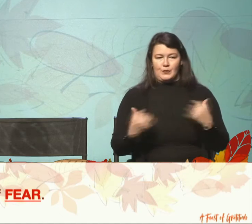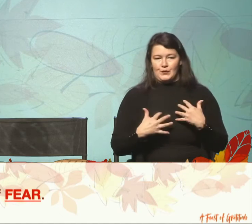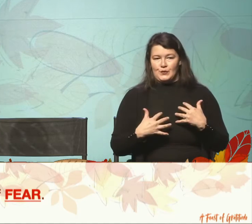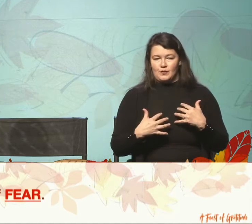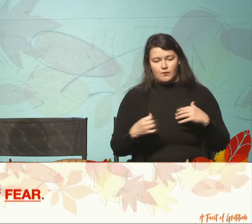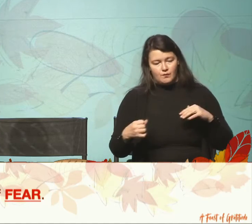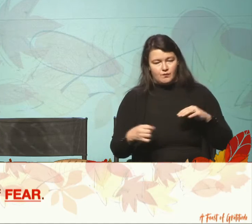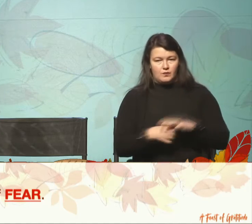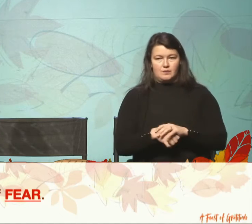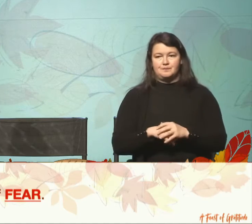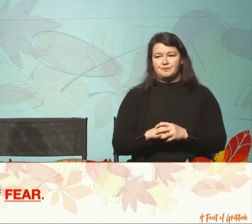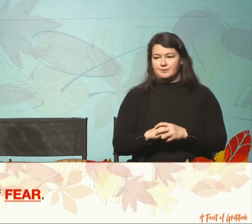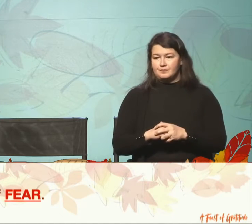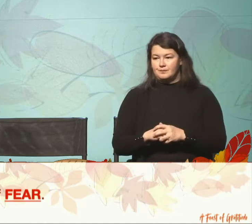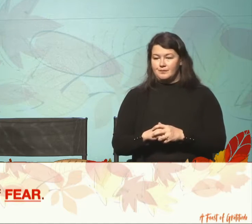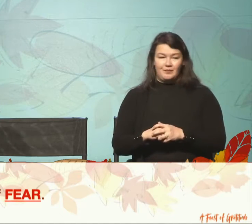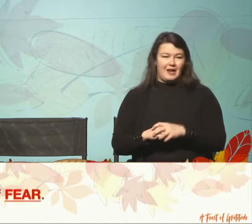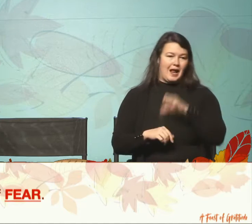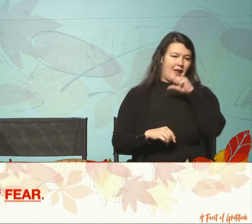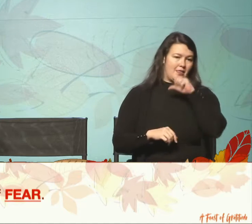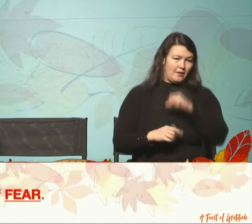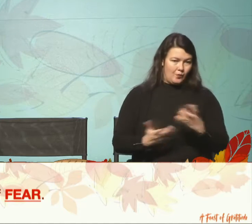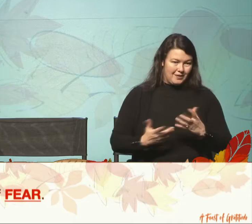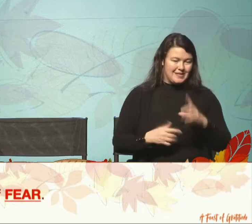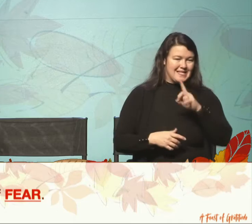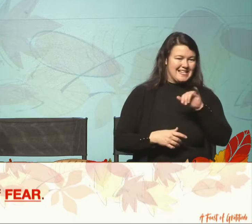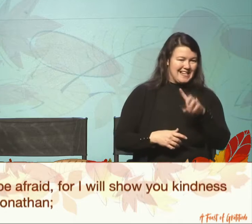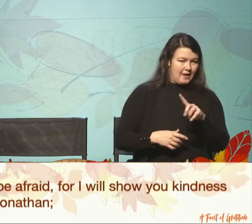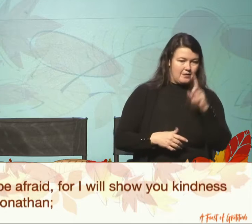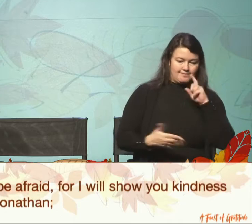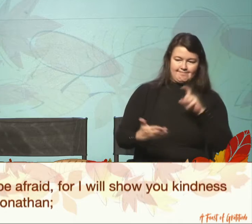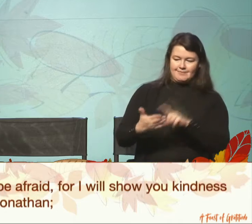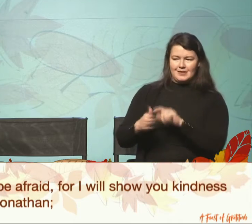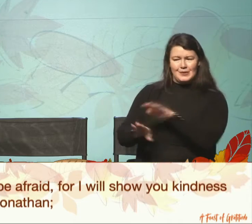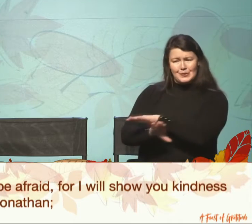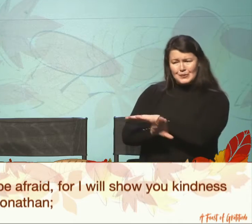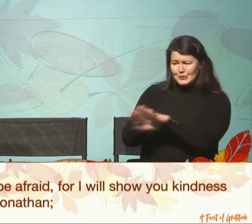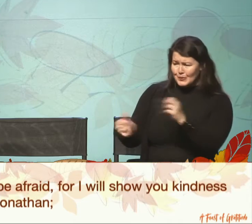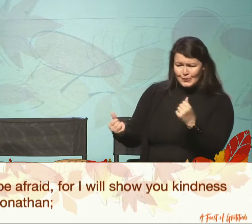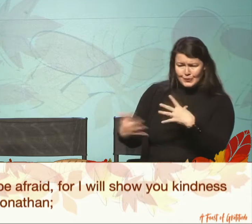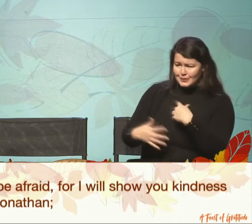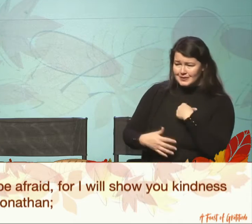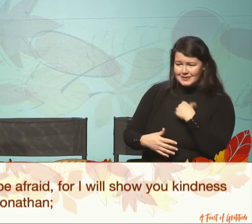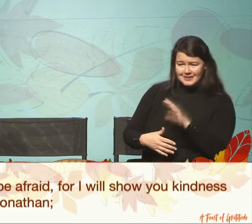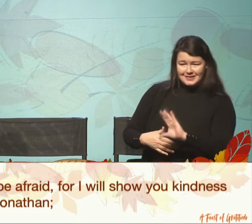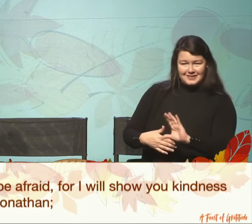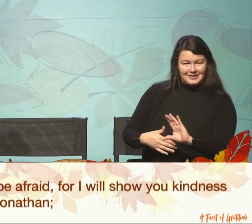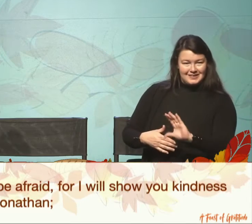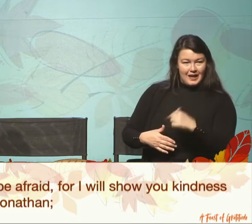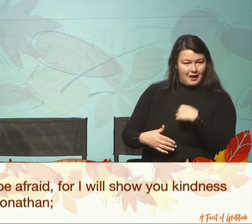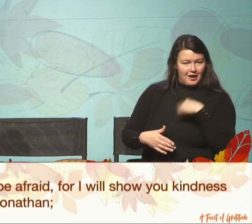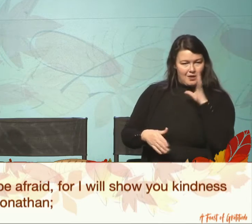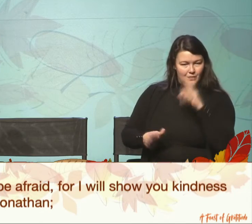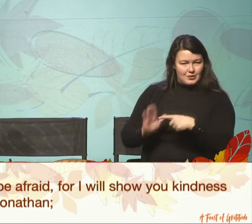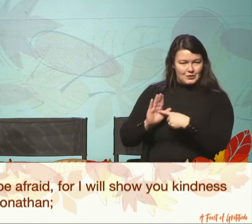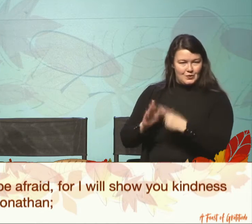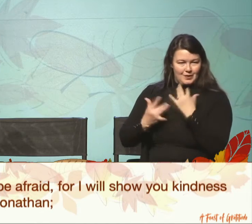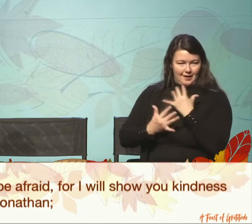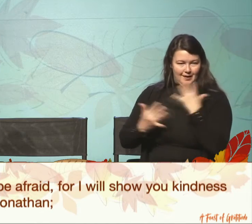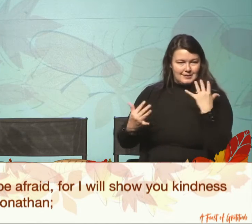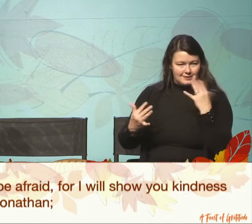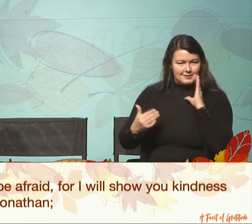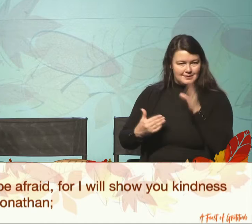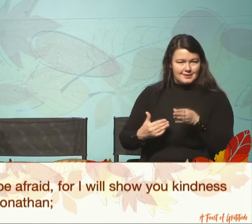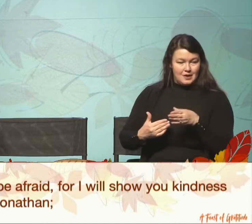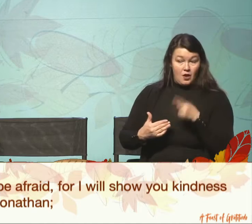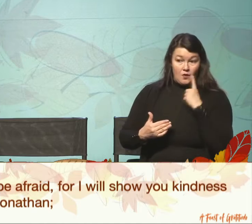moment. And I love it. David recognizes it, and he says, hey, don't be afraid, for I'm going to show you kindness